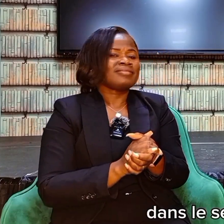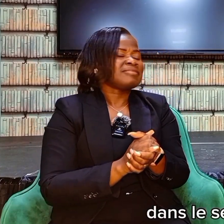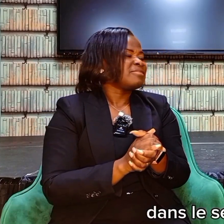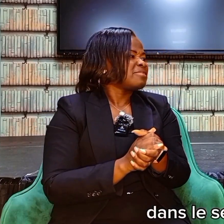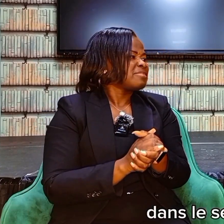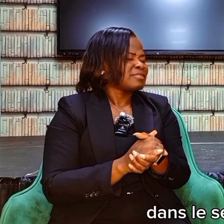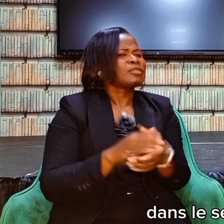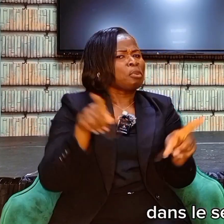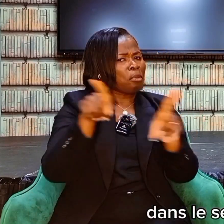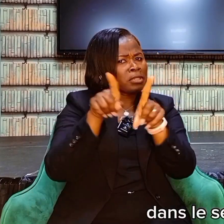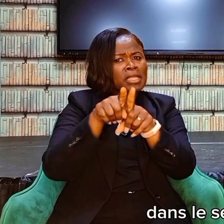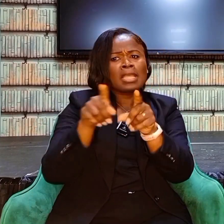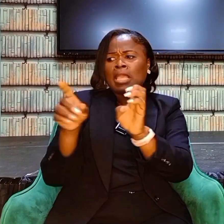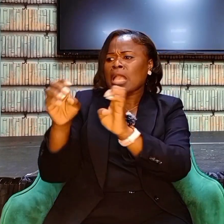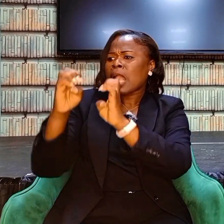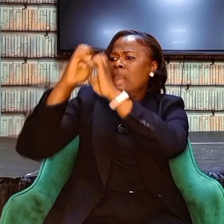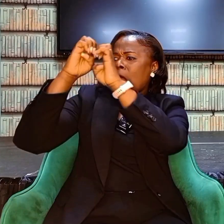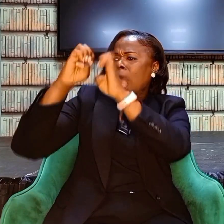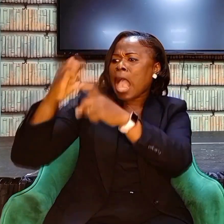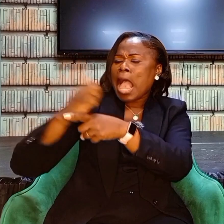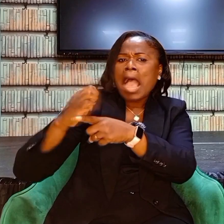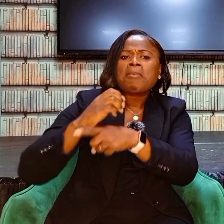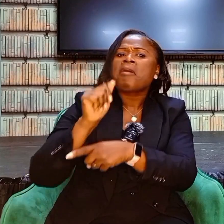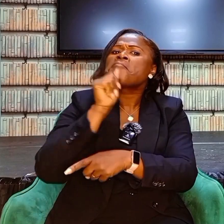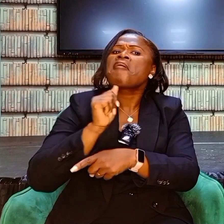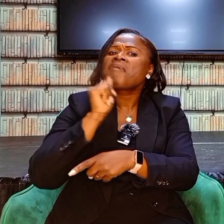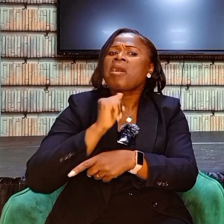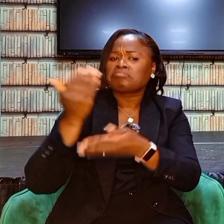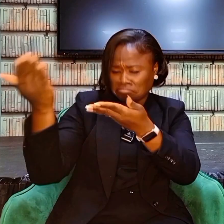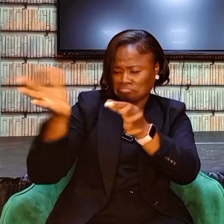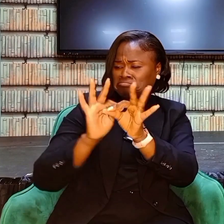the private sector.